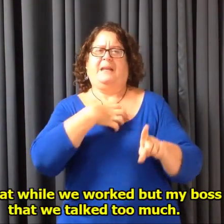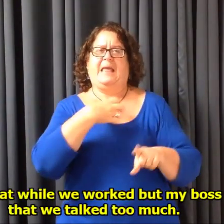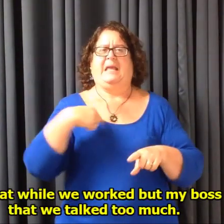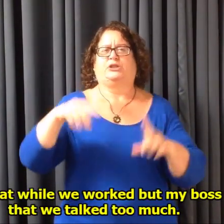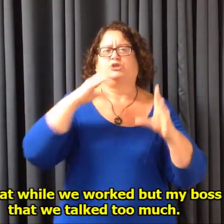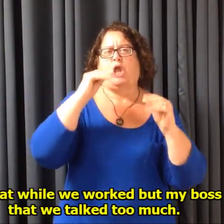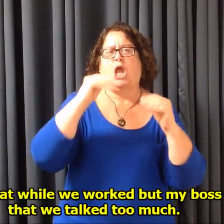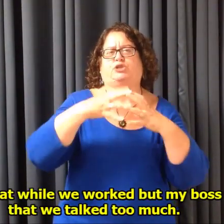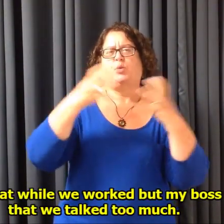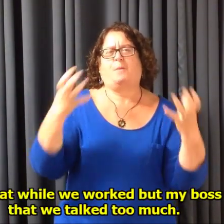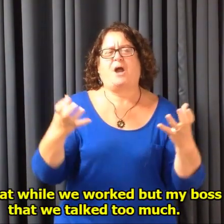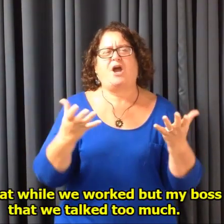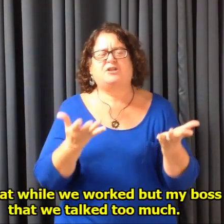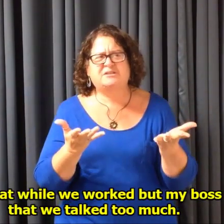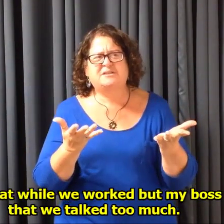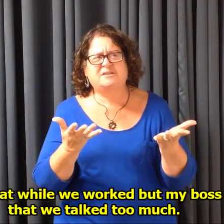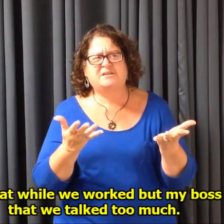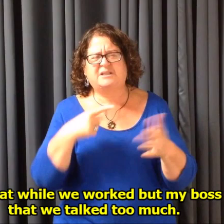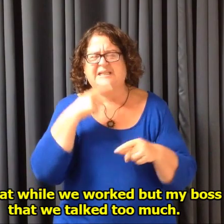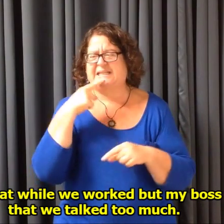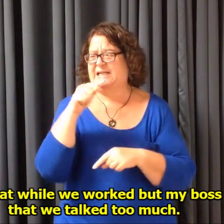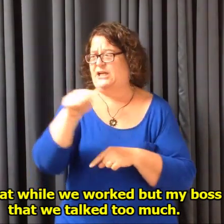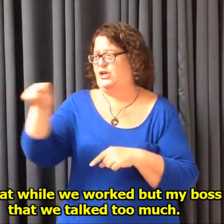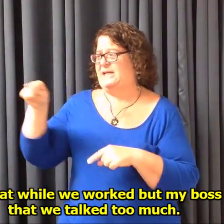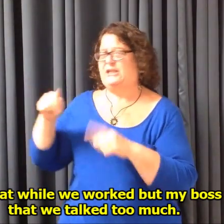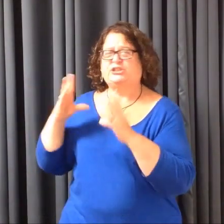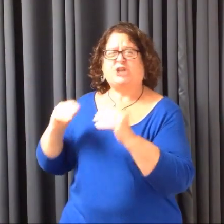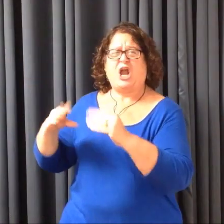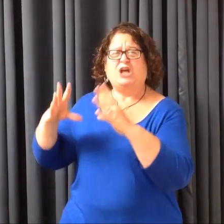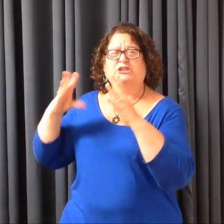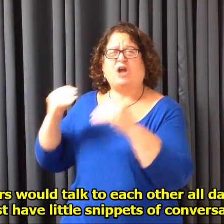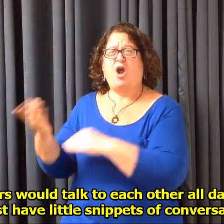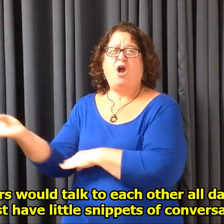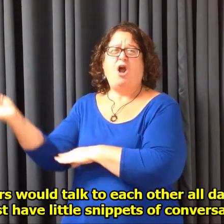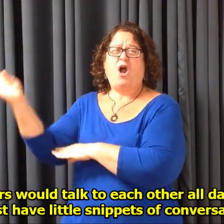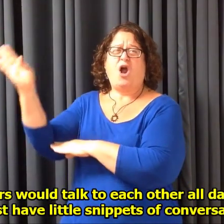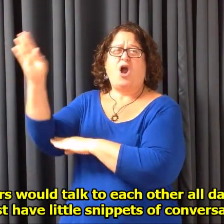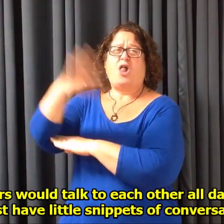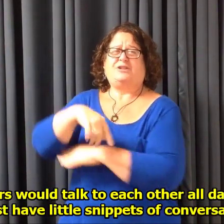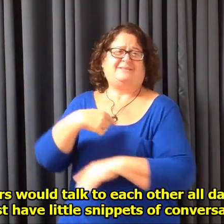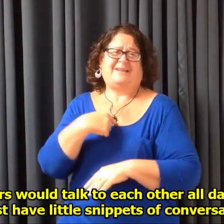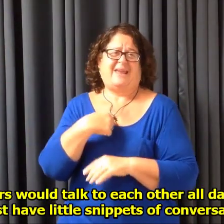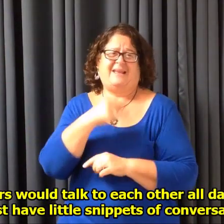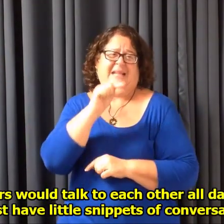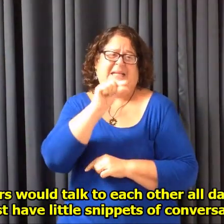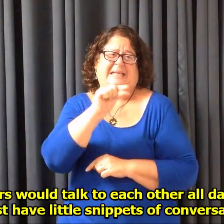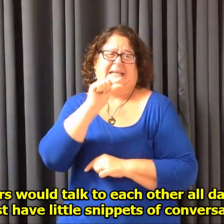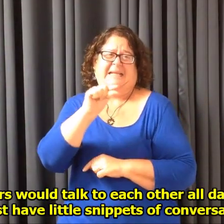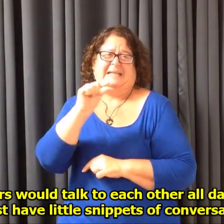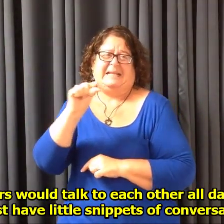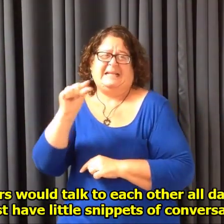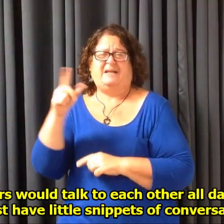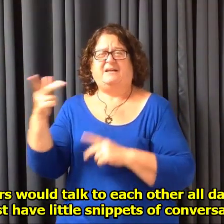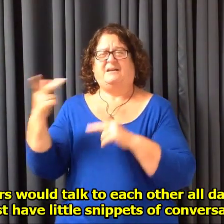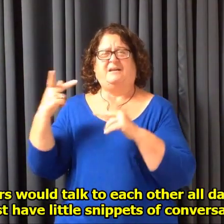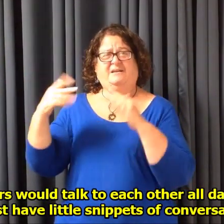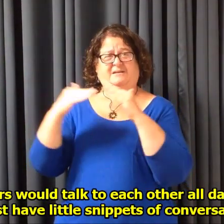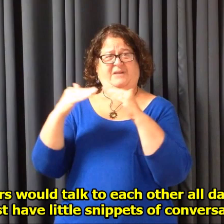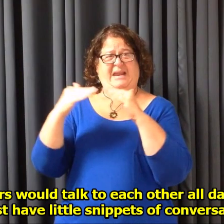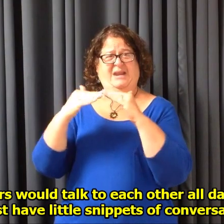while we worked, but my boss complained that we talked too much. Hearing coworkers would talk to each other all day long, and I would just have little